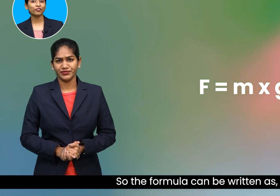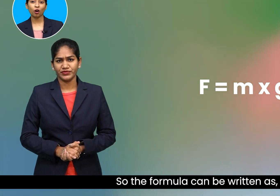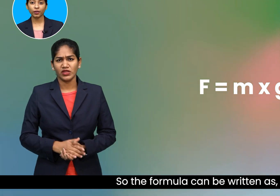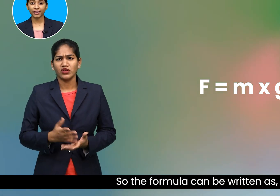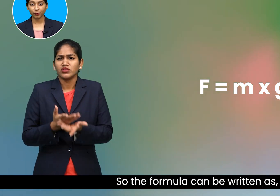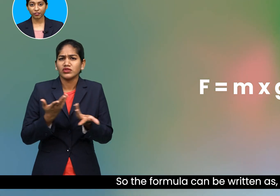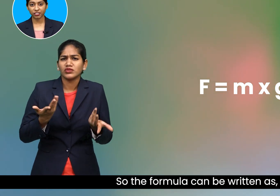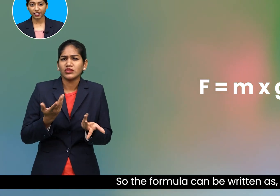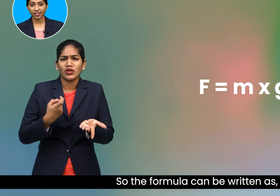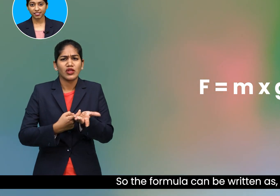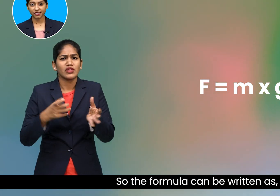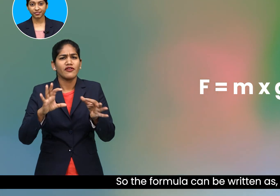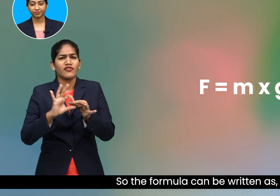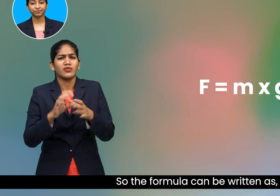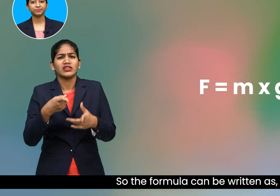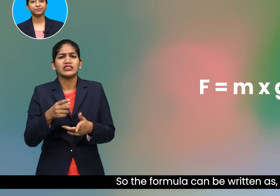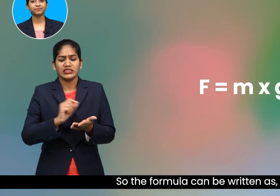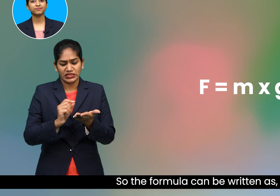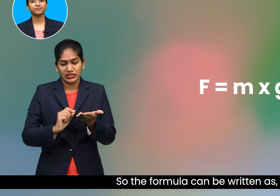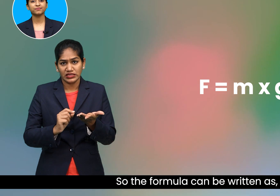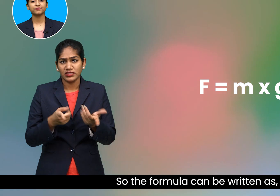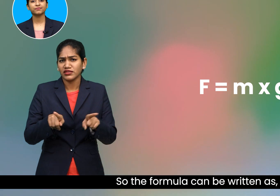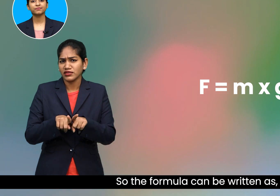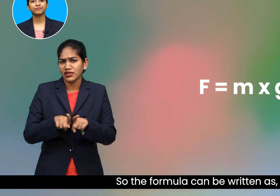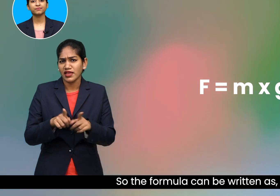So the formula can be written as